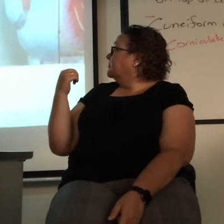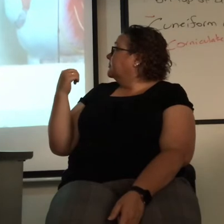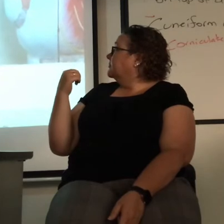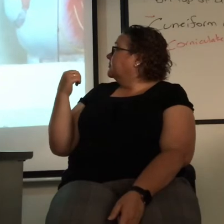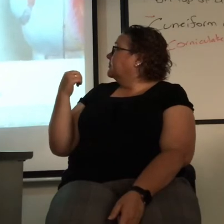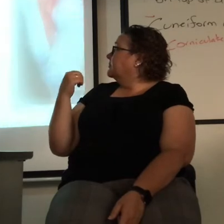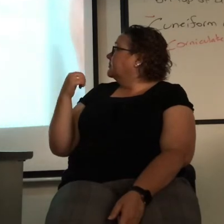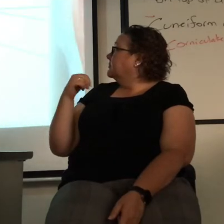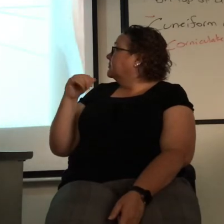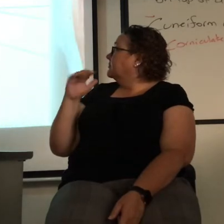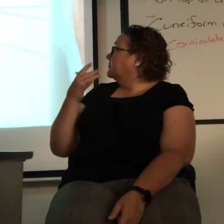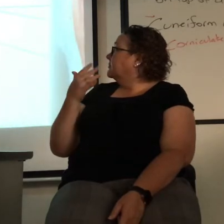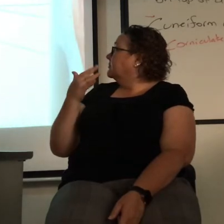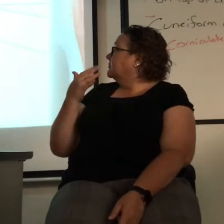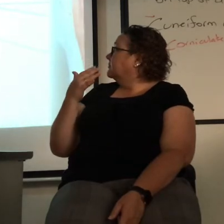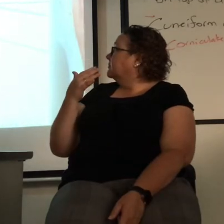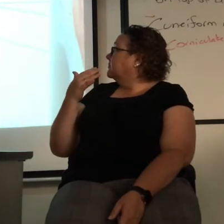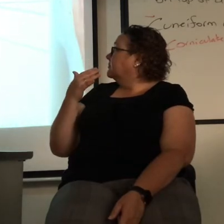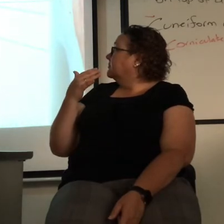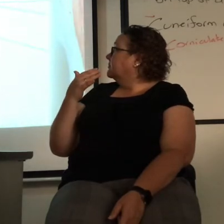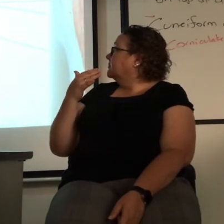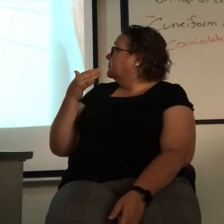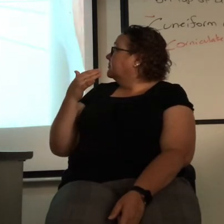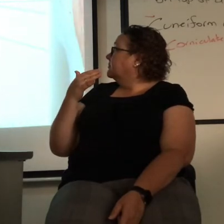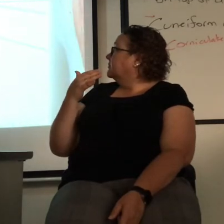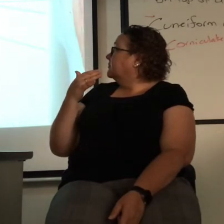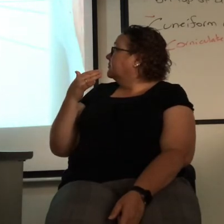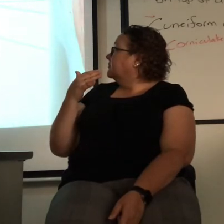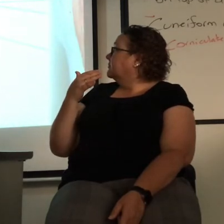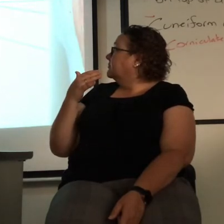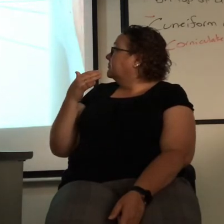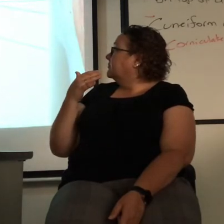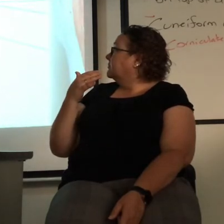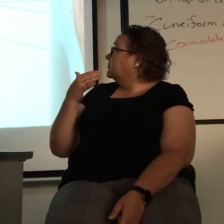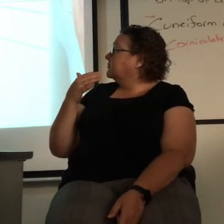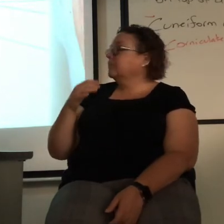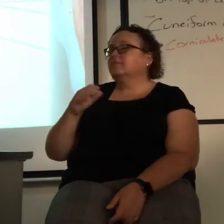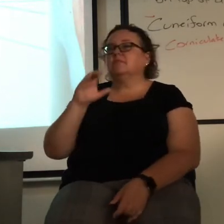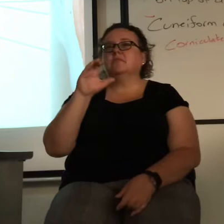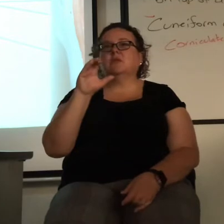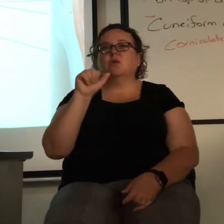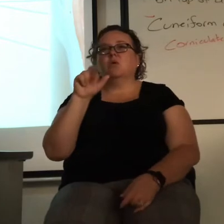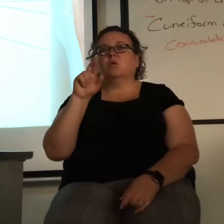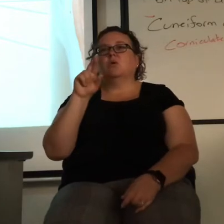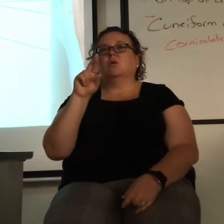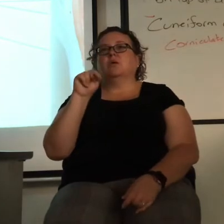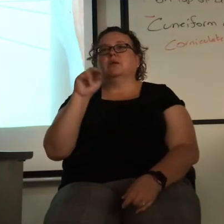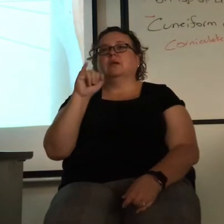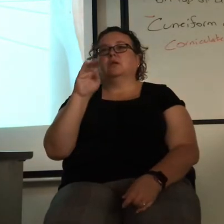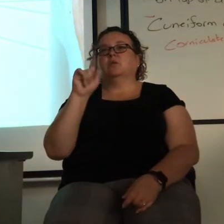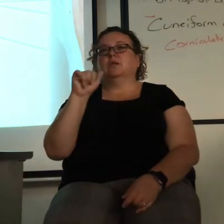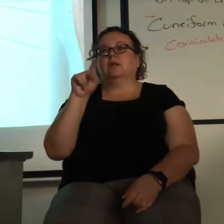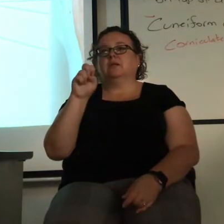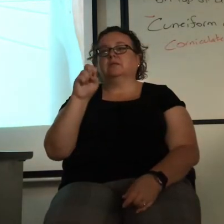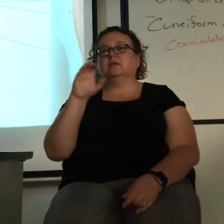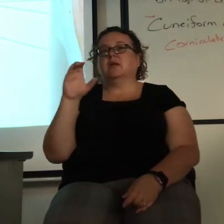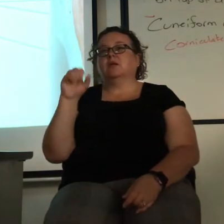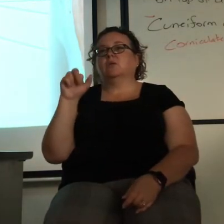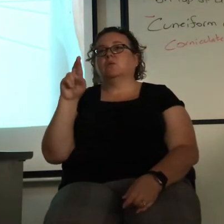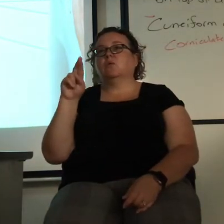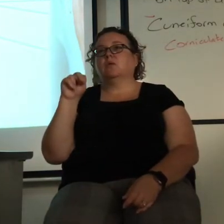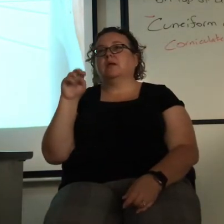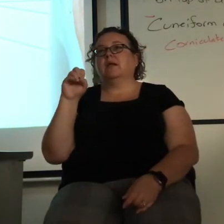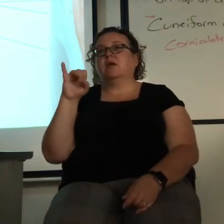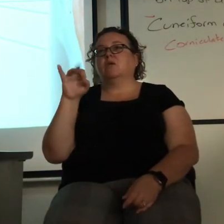Oops. Flip it on there. The corniculate and the cuneiform tubercles. Okay, so don't